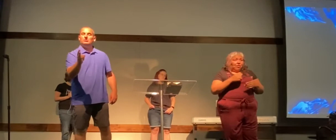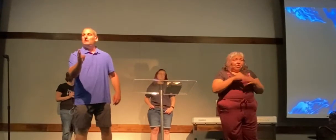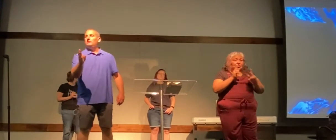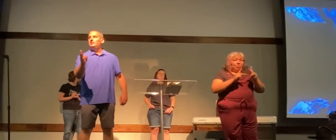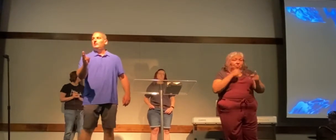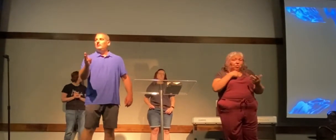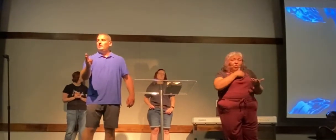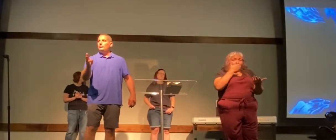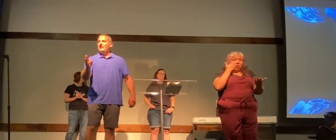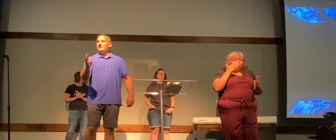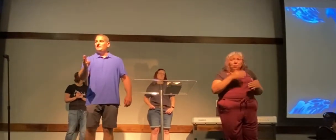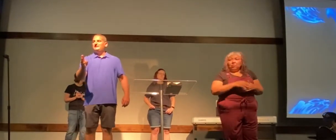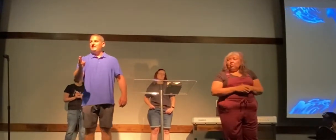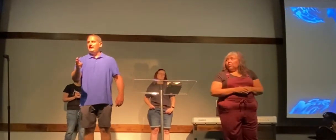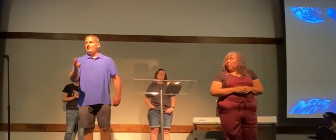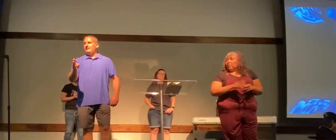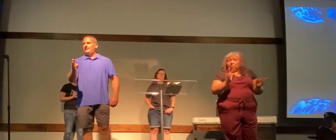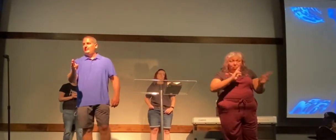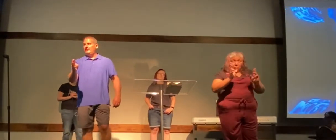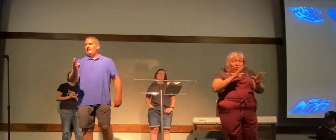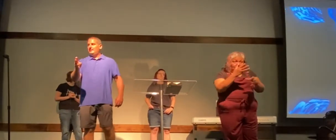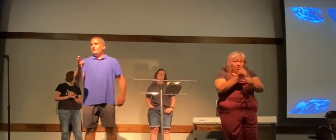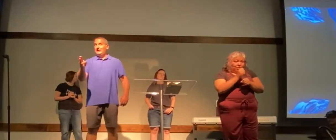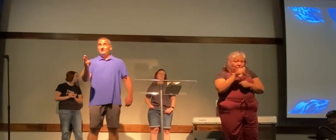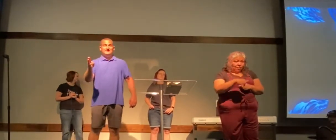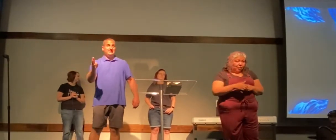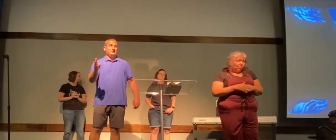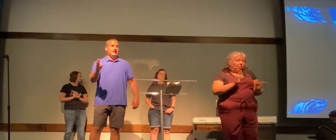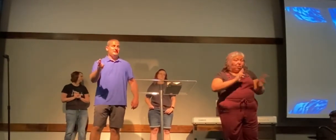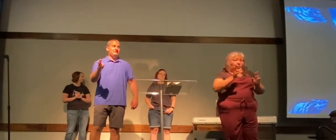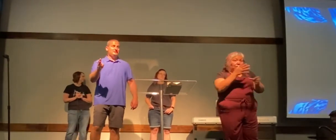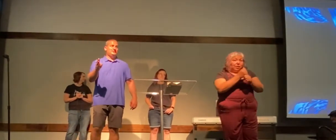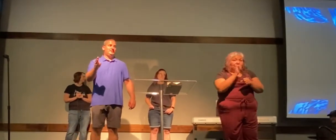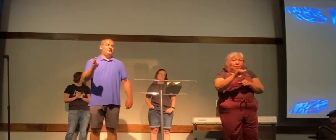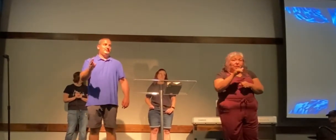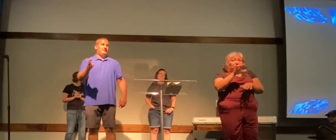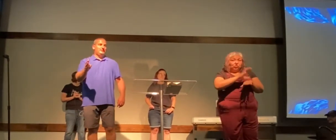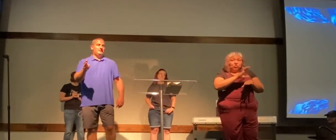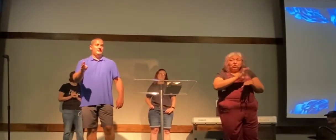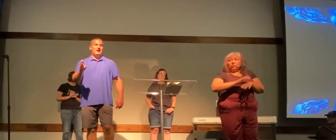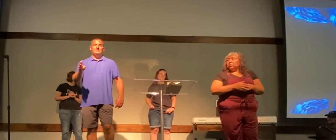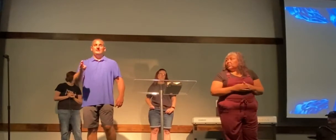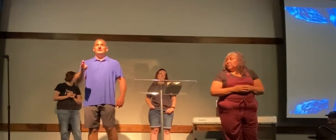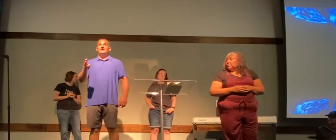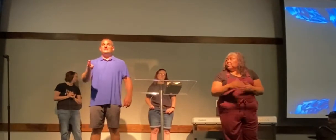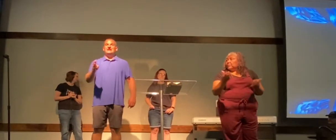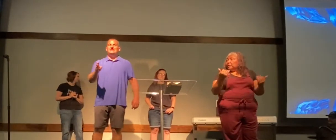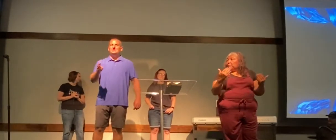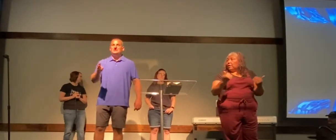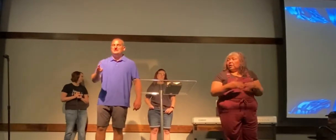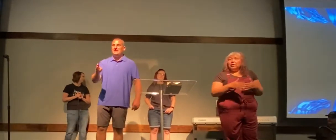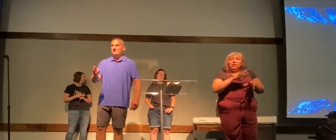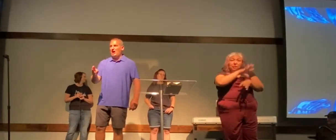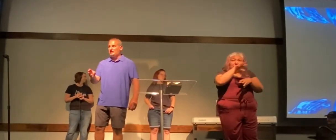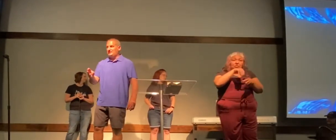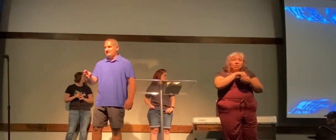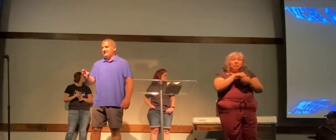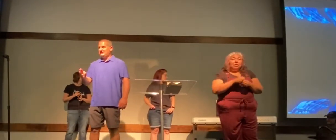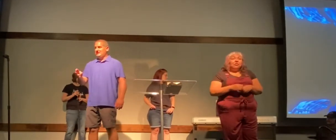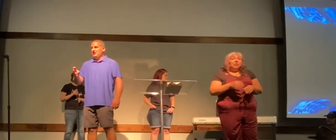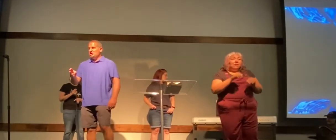know. Ready to receive it? Ready to receive it, church? Come on, let's get into a state of